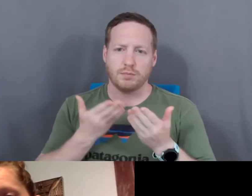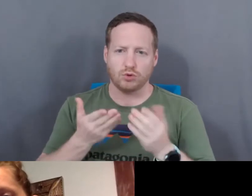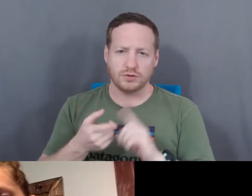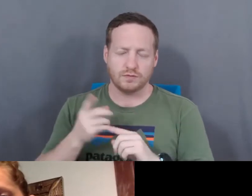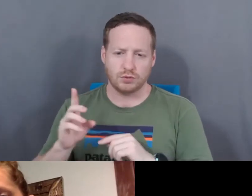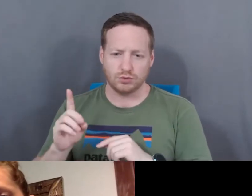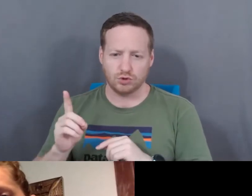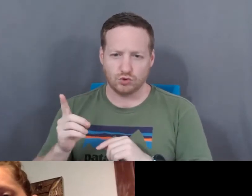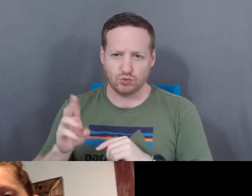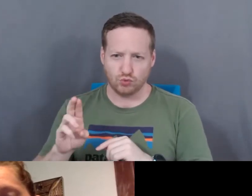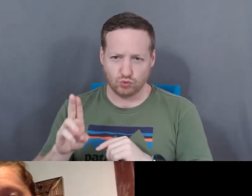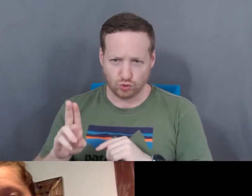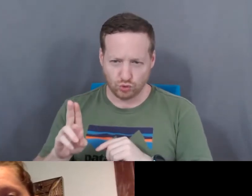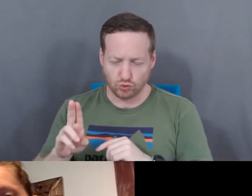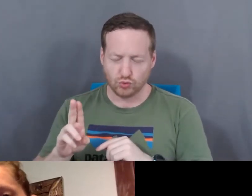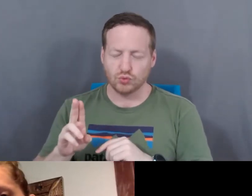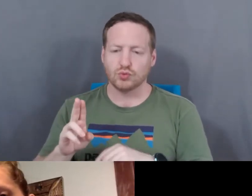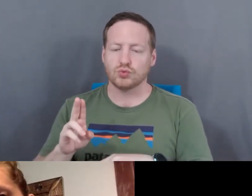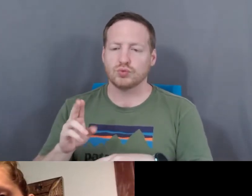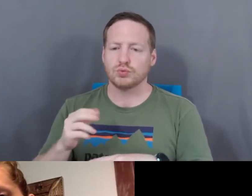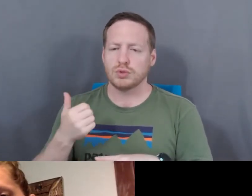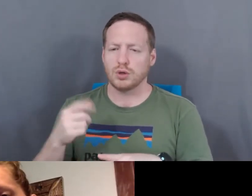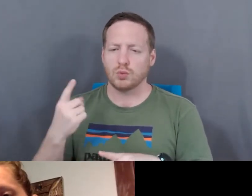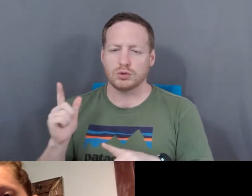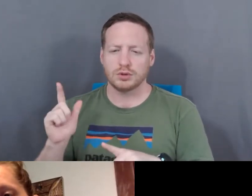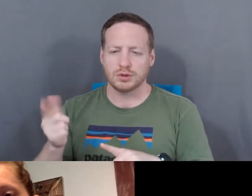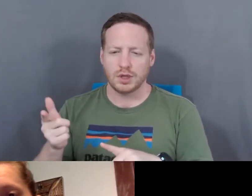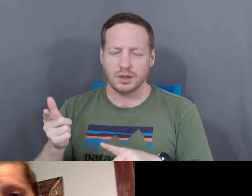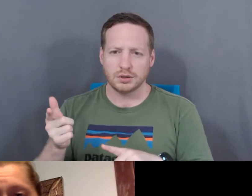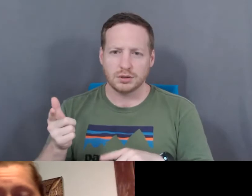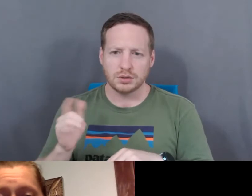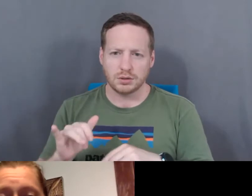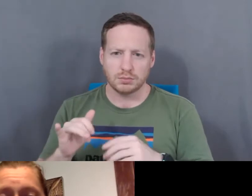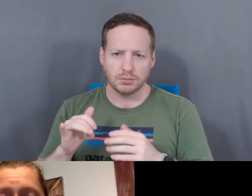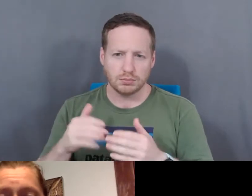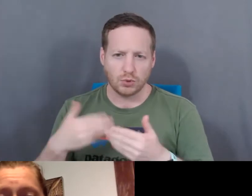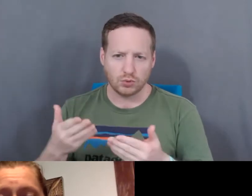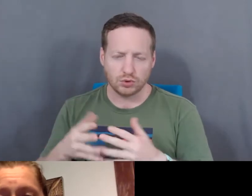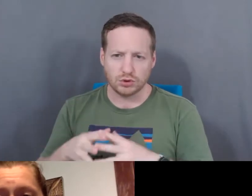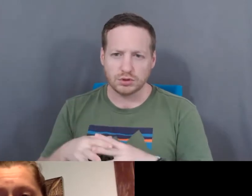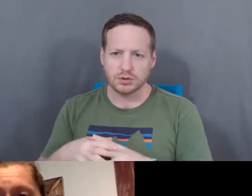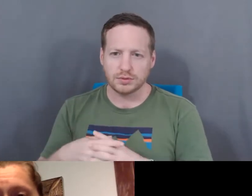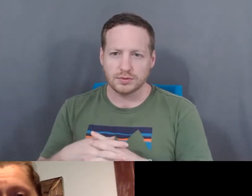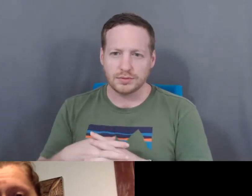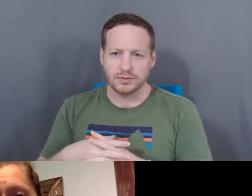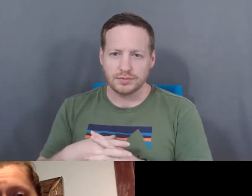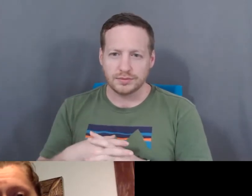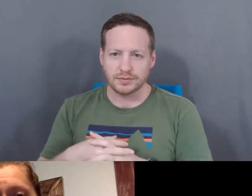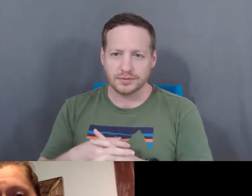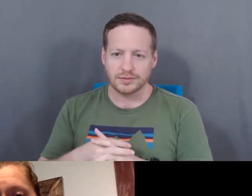goals. And this is Tim. We have a motion on the floor from Drew. Anyone second? Second the motion from